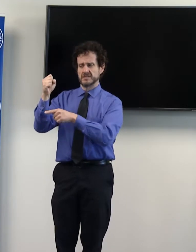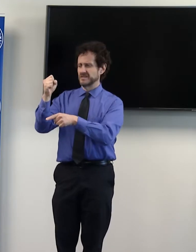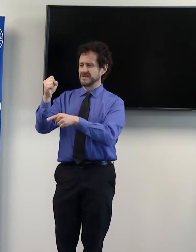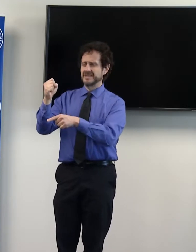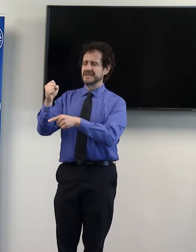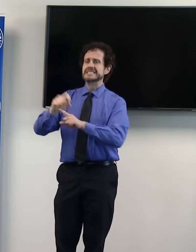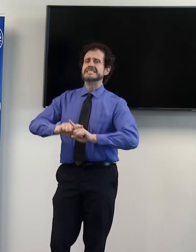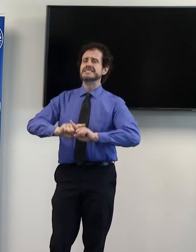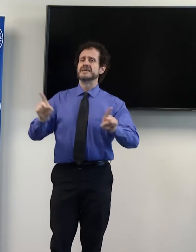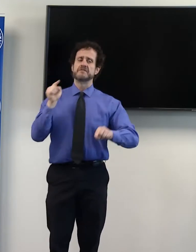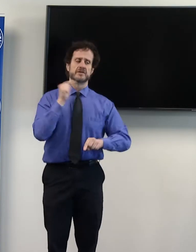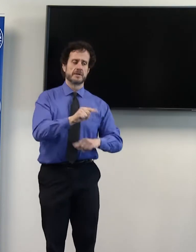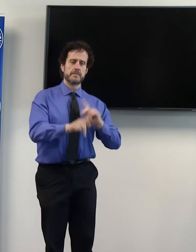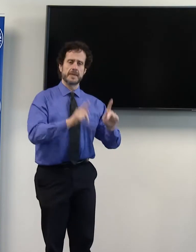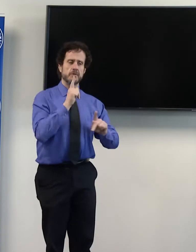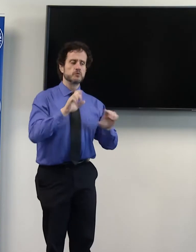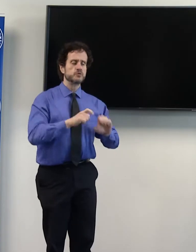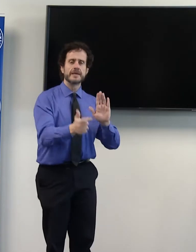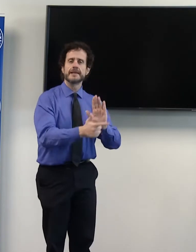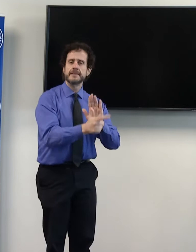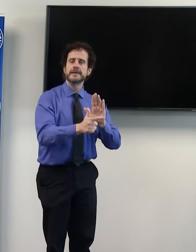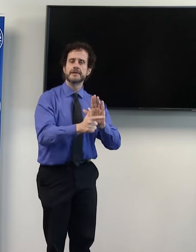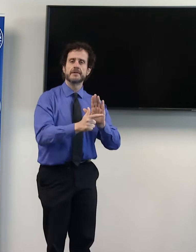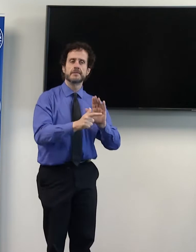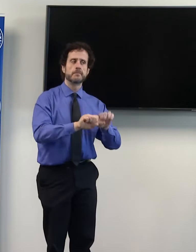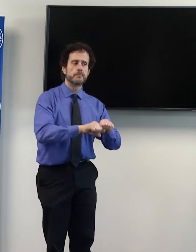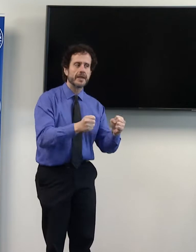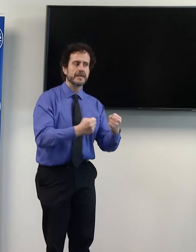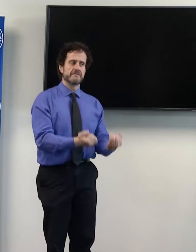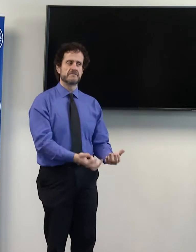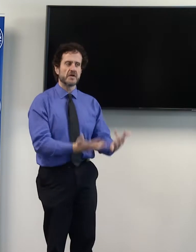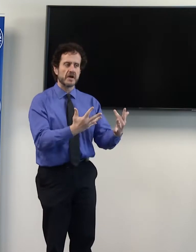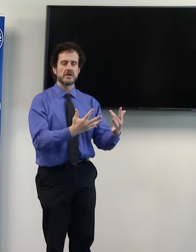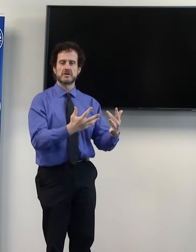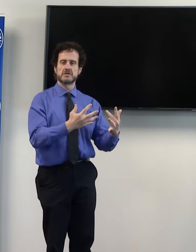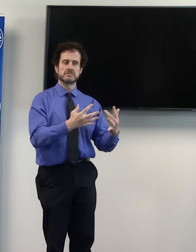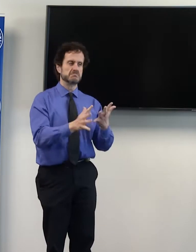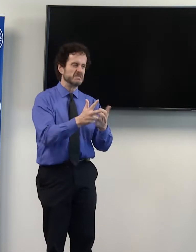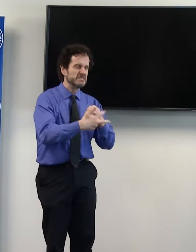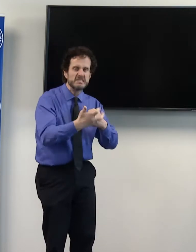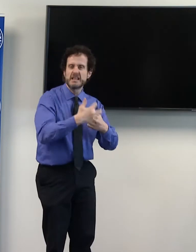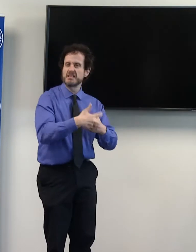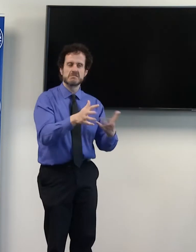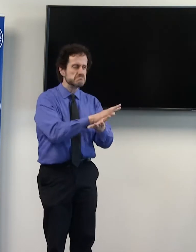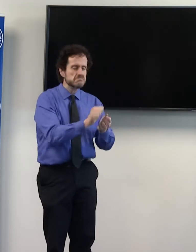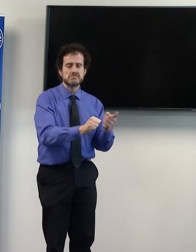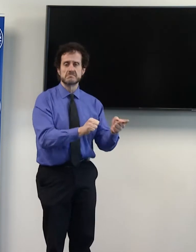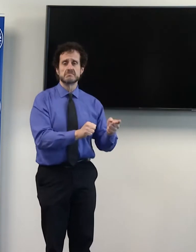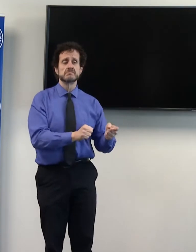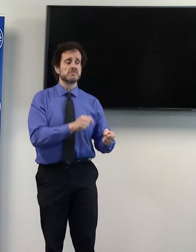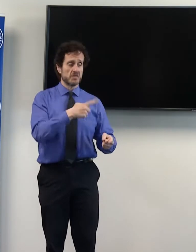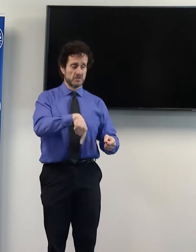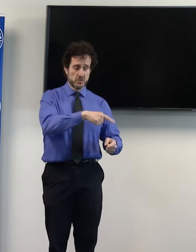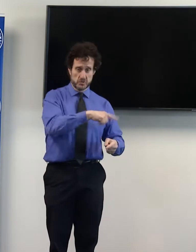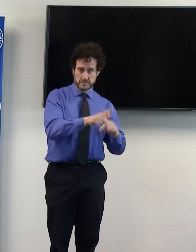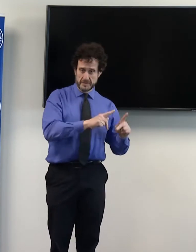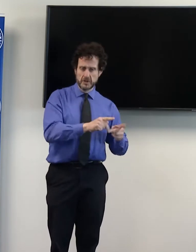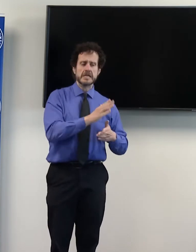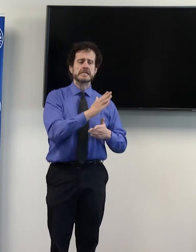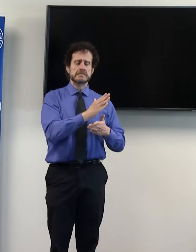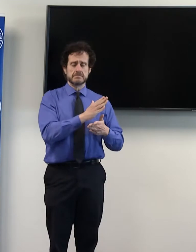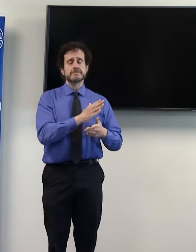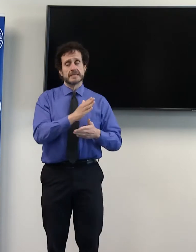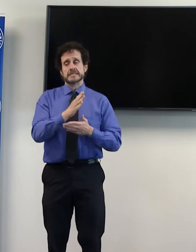on purpose. So this notion that someone might have that some of these criminal acts are individuals who are